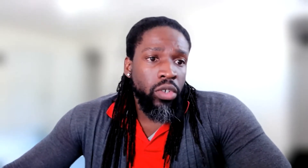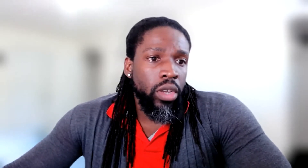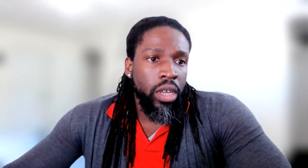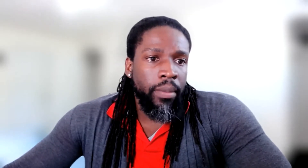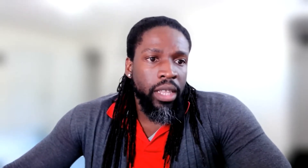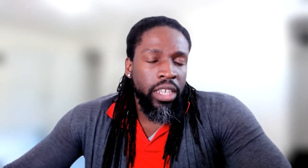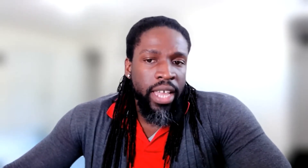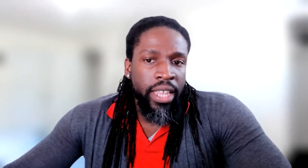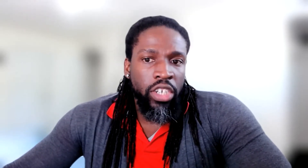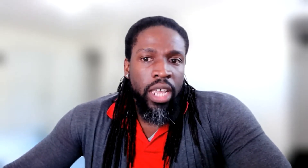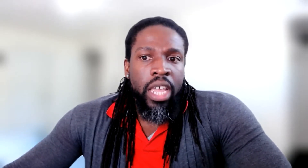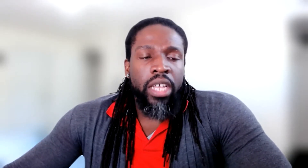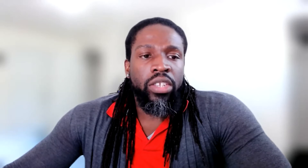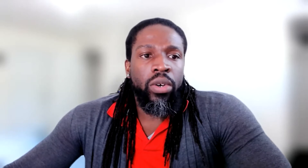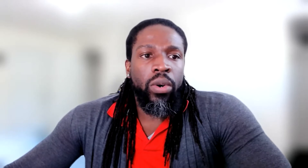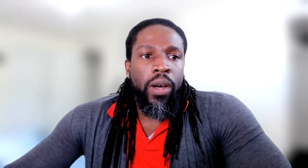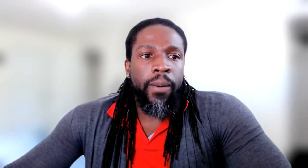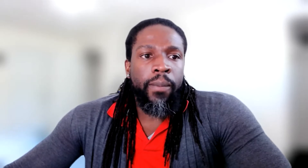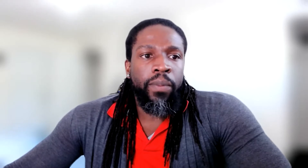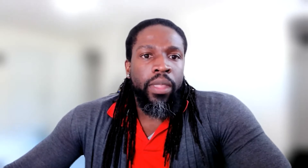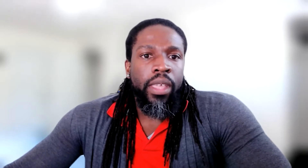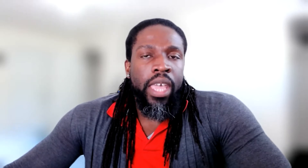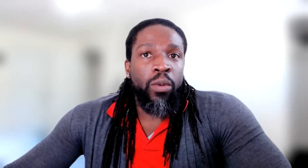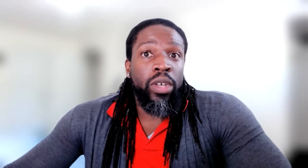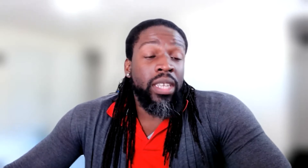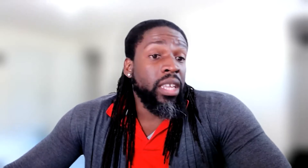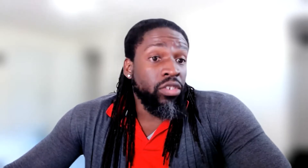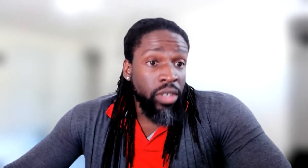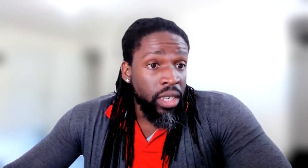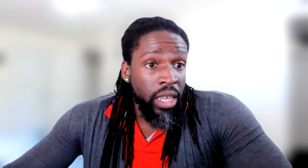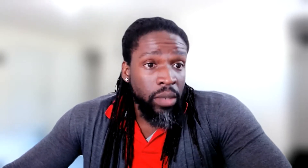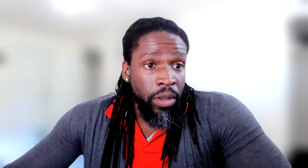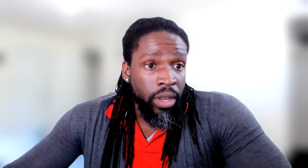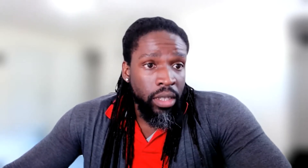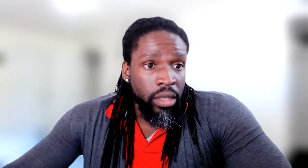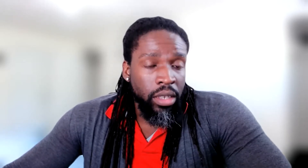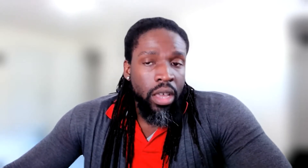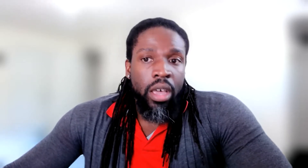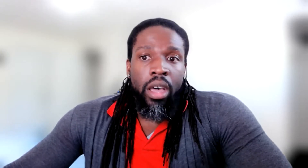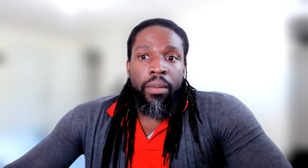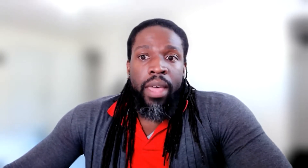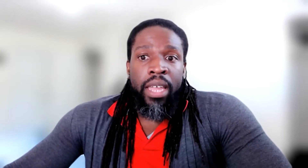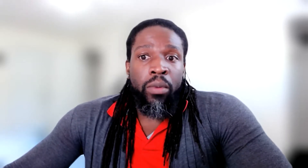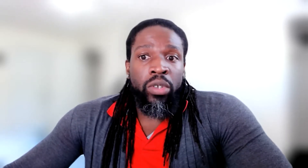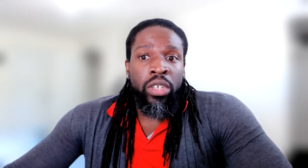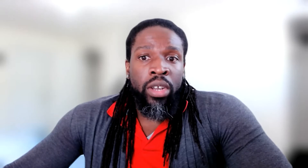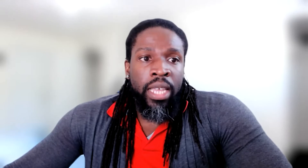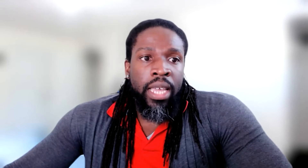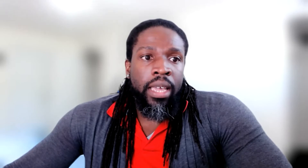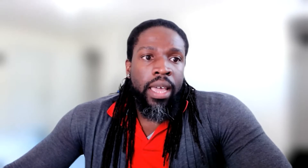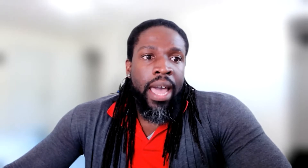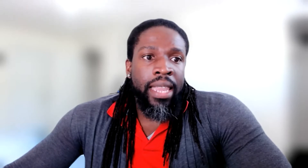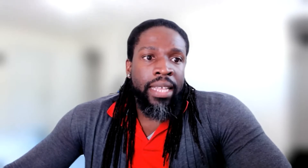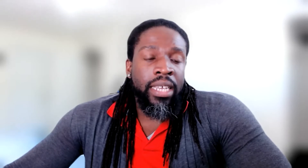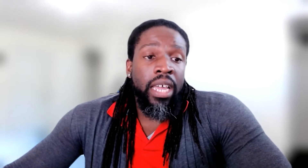are socioeconomically challenged. And so it was an interesting experience, and it most